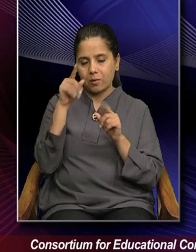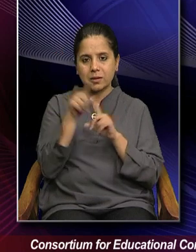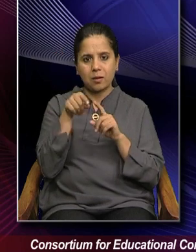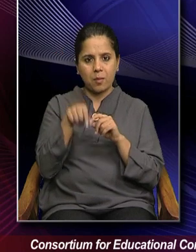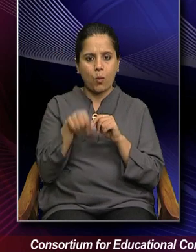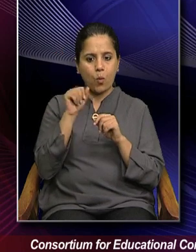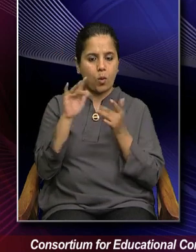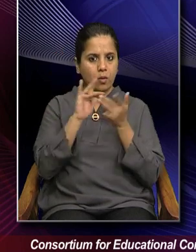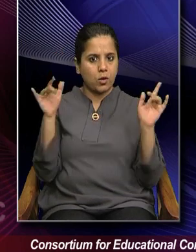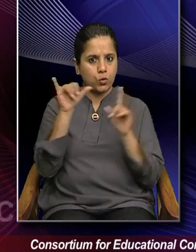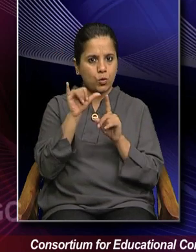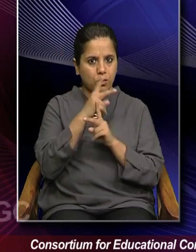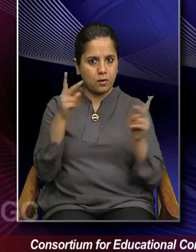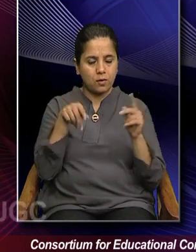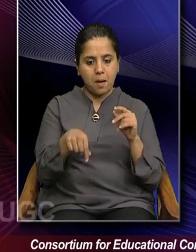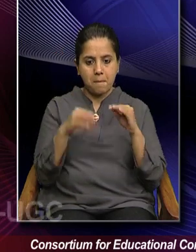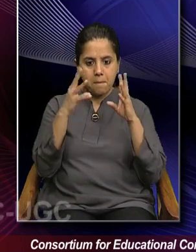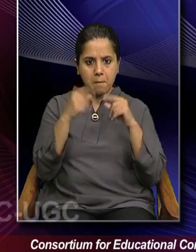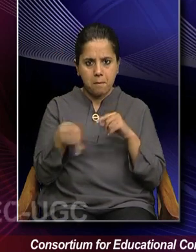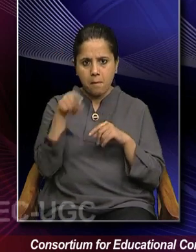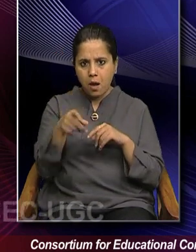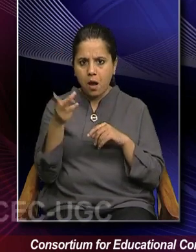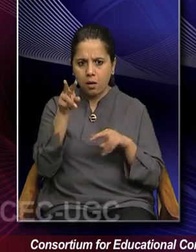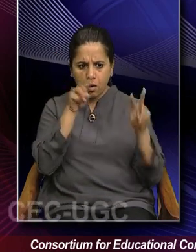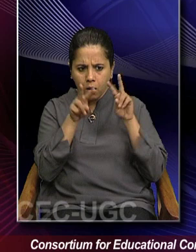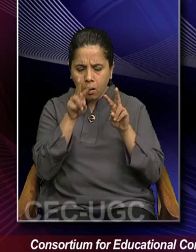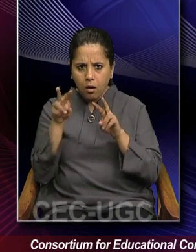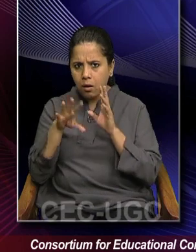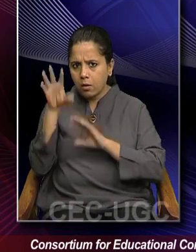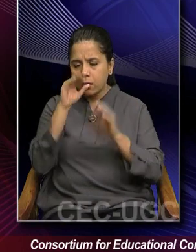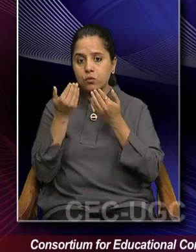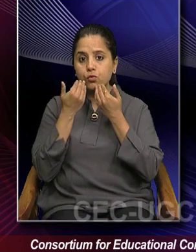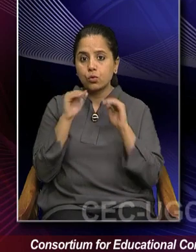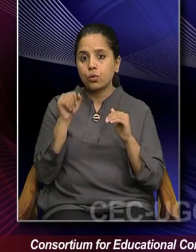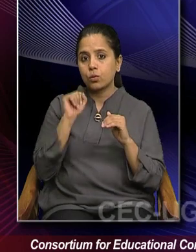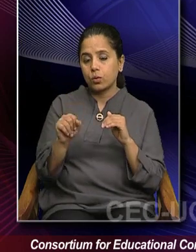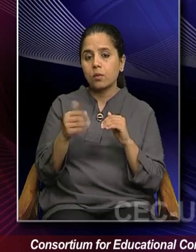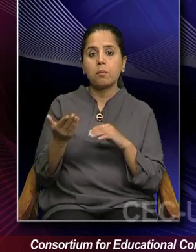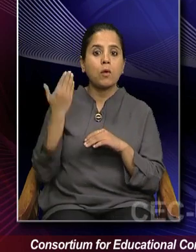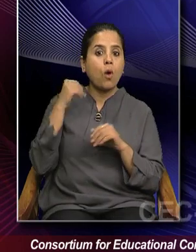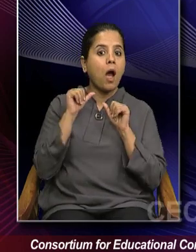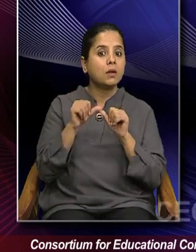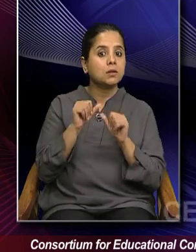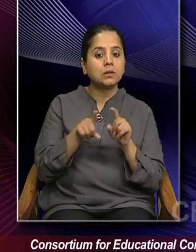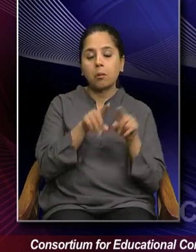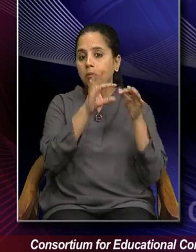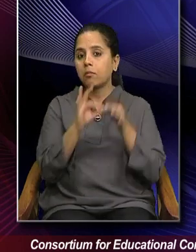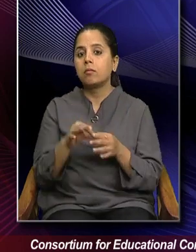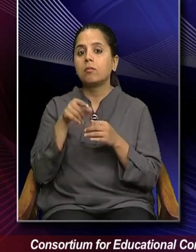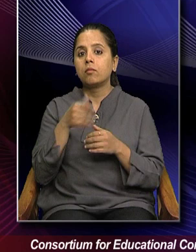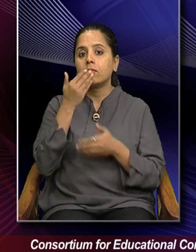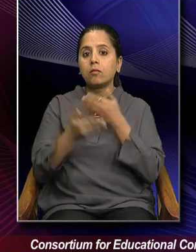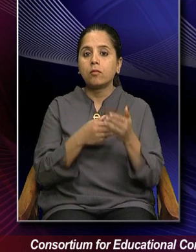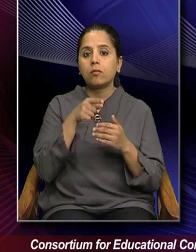recommends the maths exercises based on the student previous answers, offering